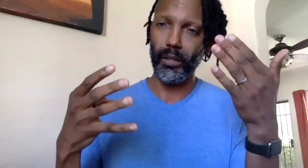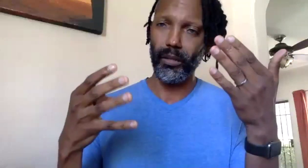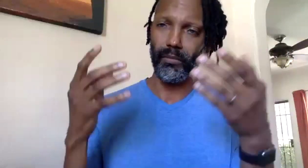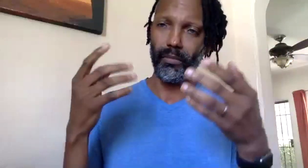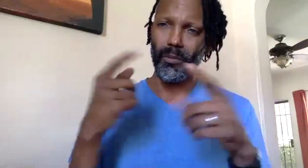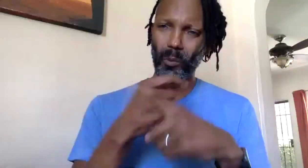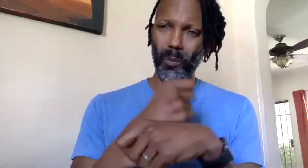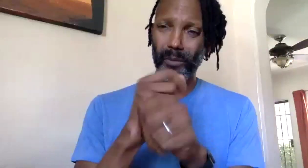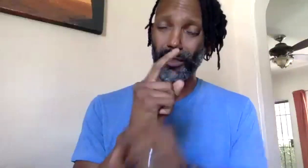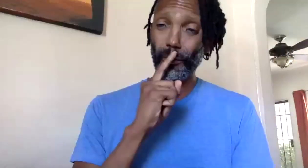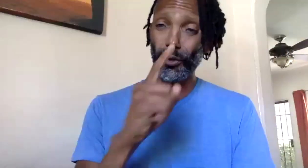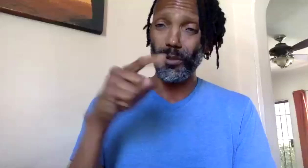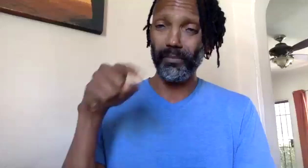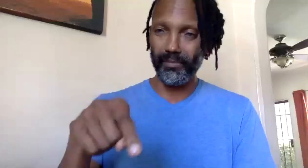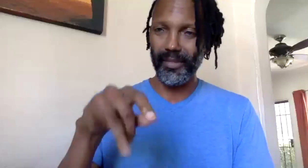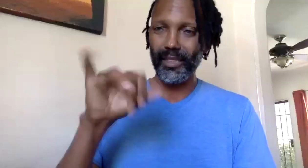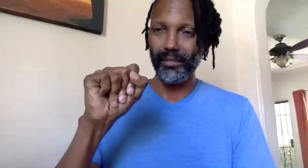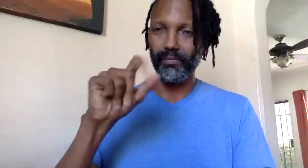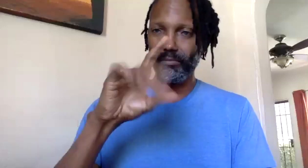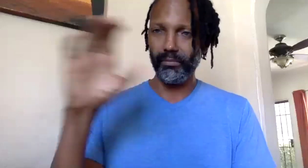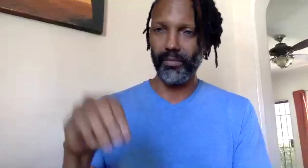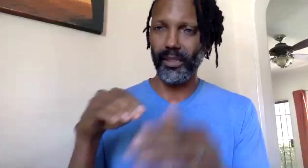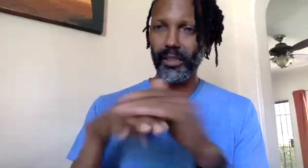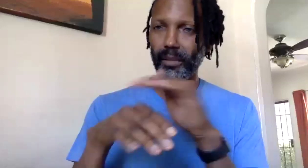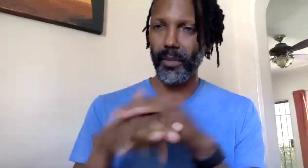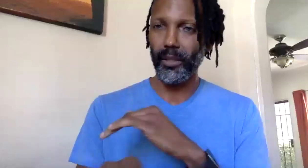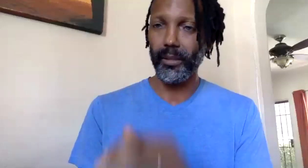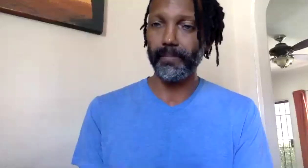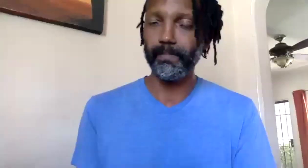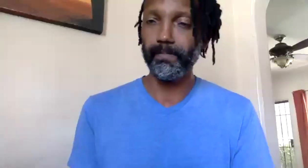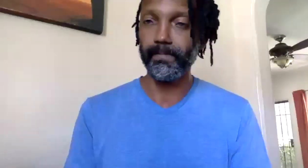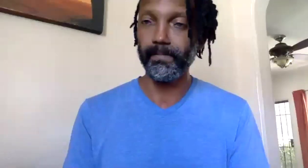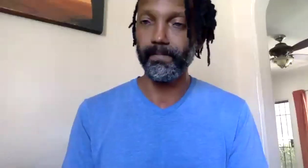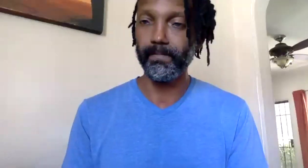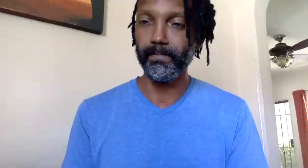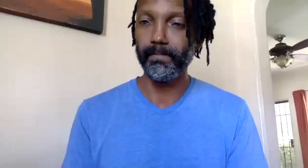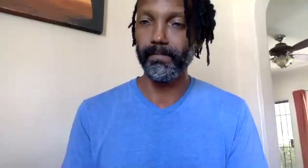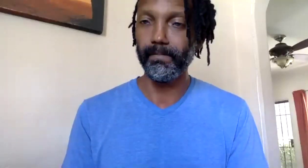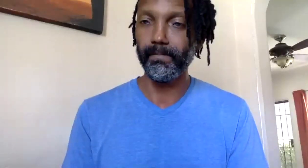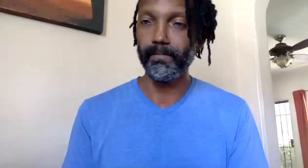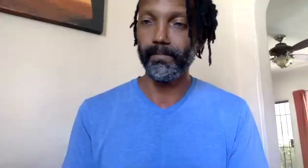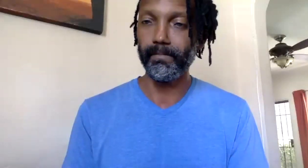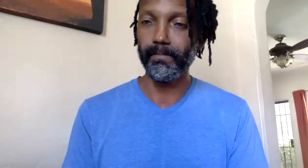I really feel that this needs to be rescheduled to make sure that this is 100% accessible.